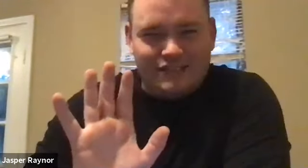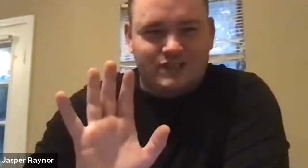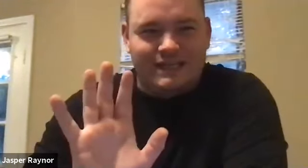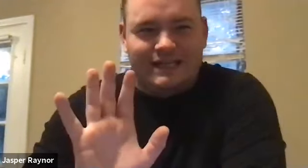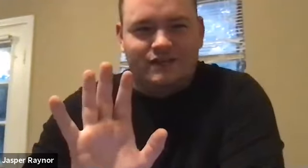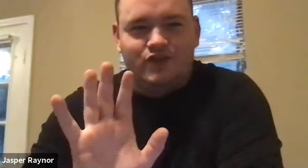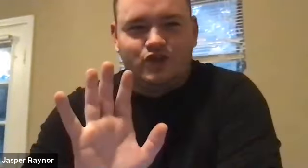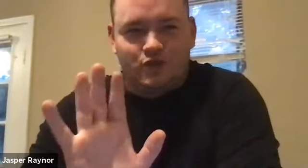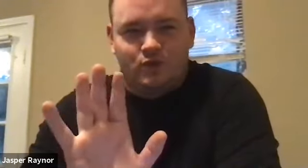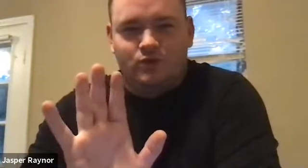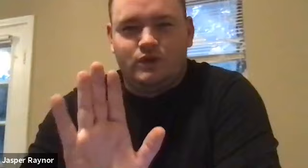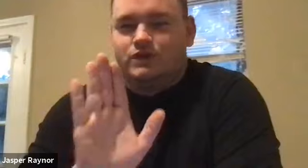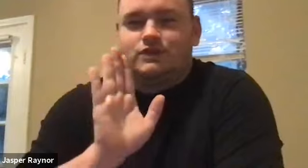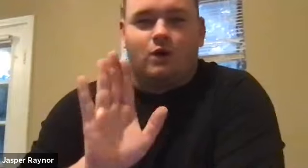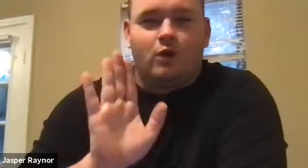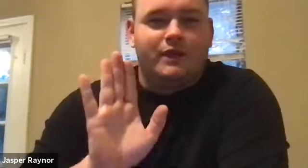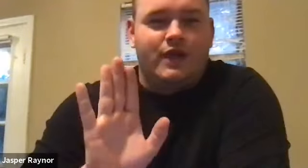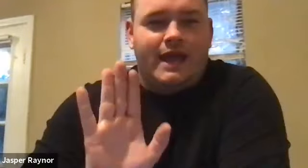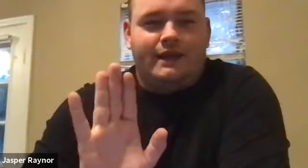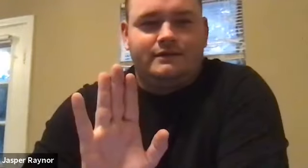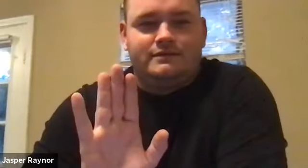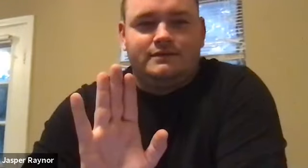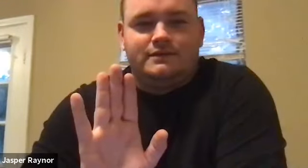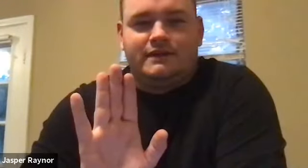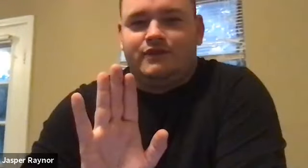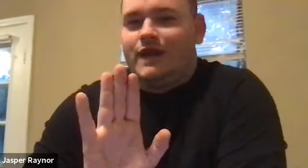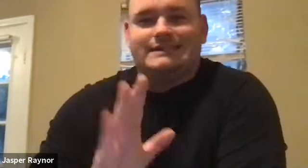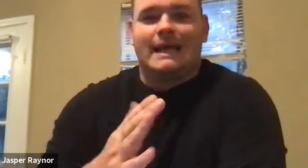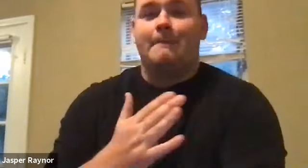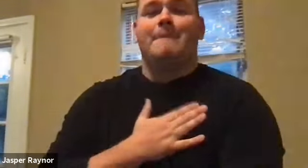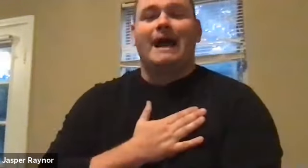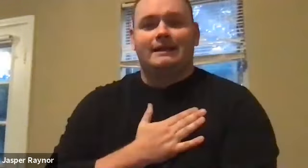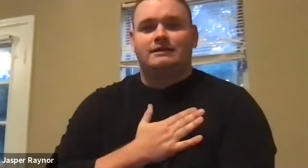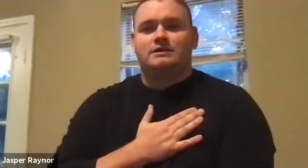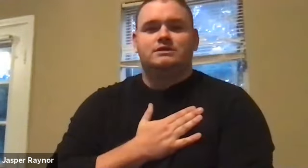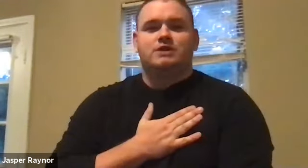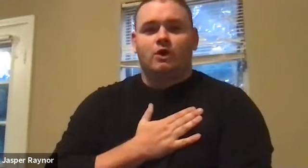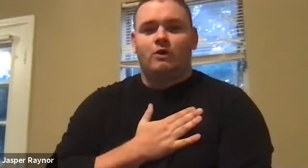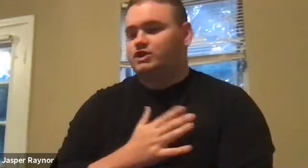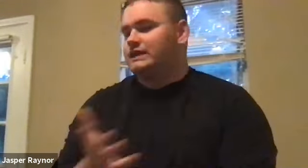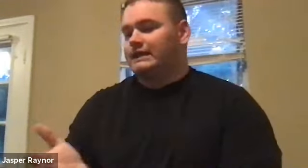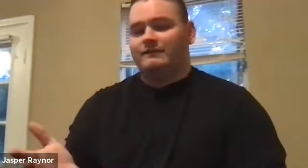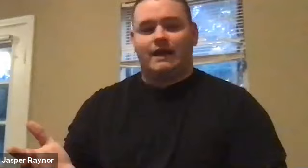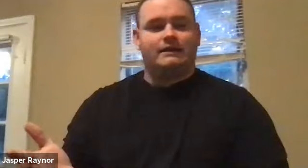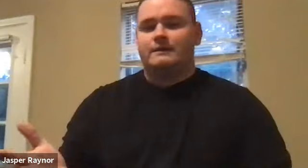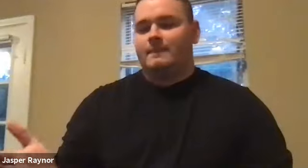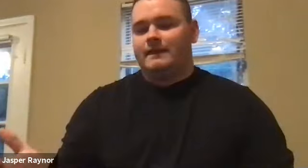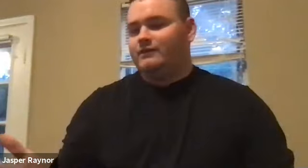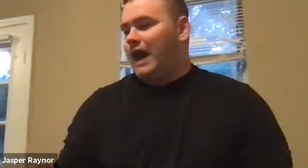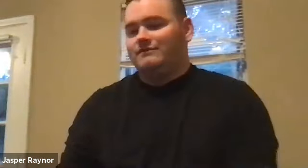to the end of your you, don't open your hand. If you're not saying mine, don't open. Just think of like, if you have